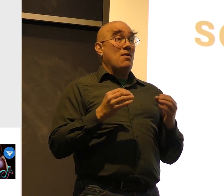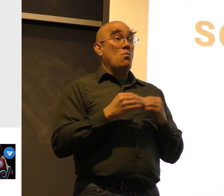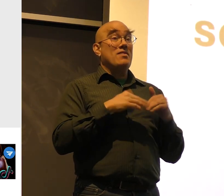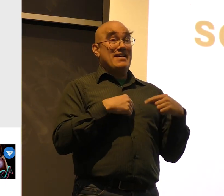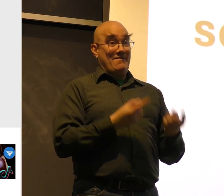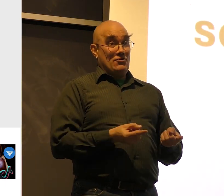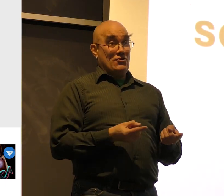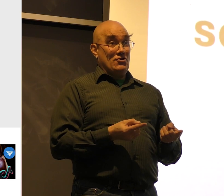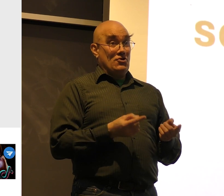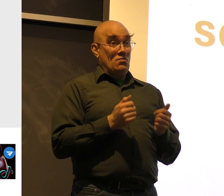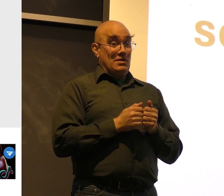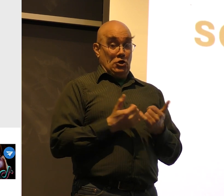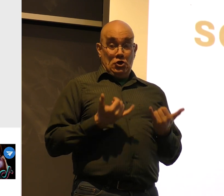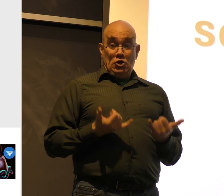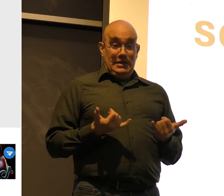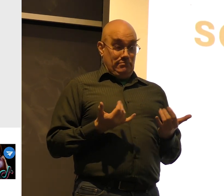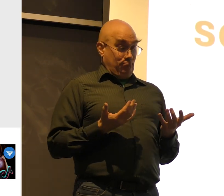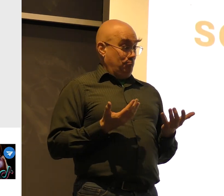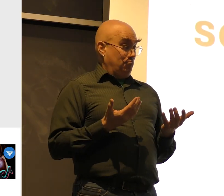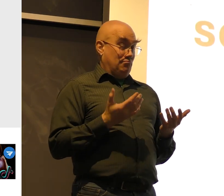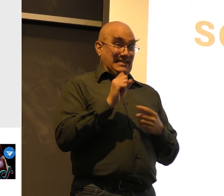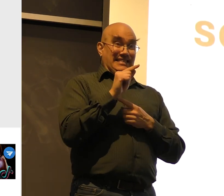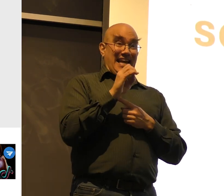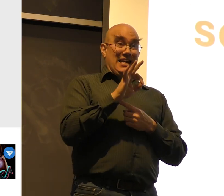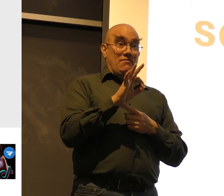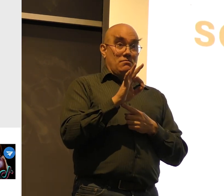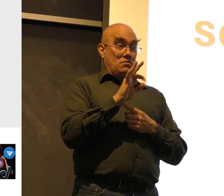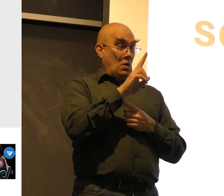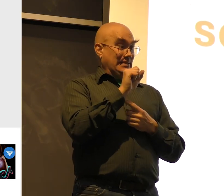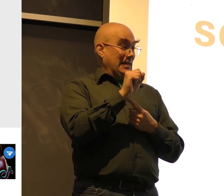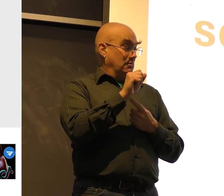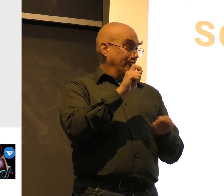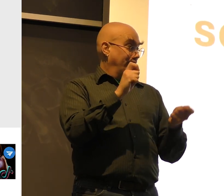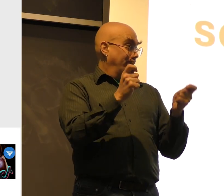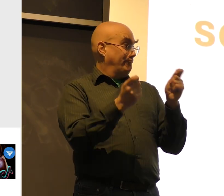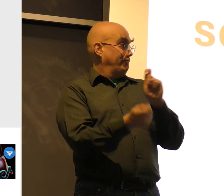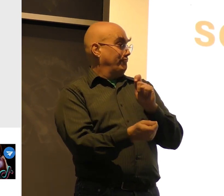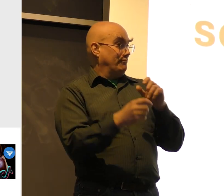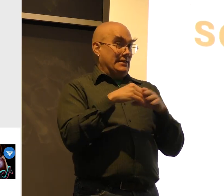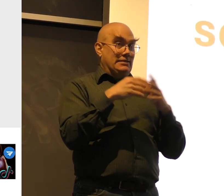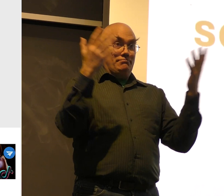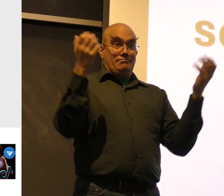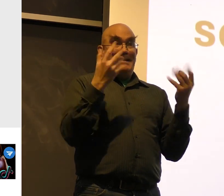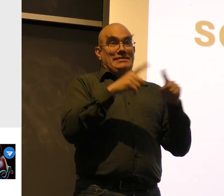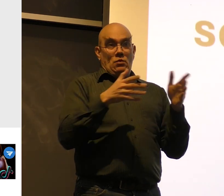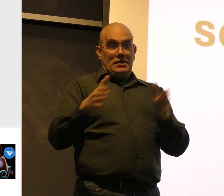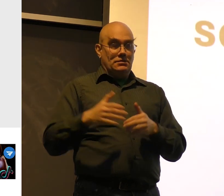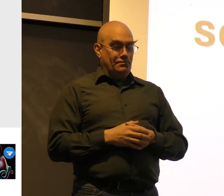in society, more than ever in our current day, in the state of the United States and the change that we're seeing out